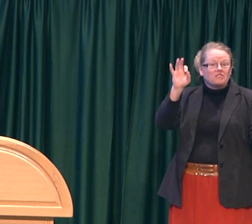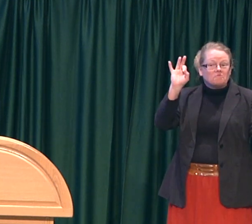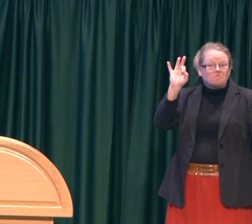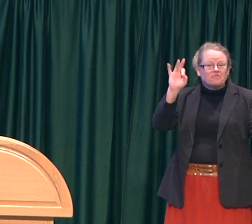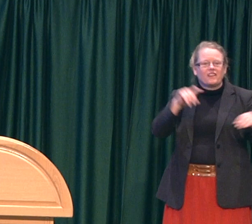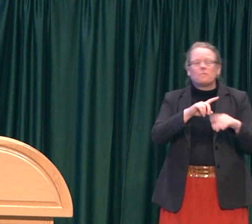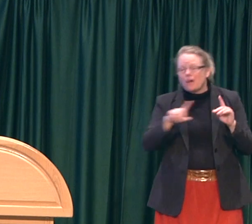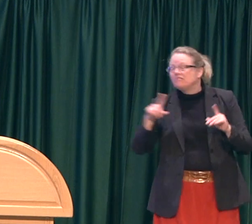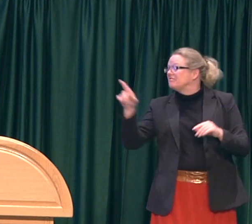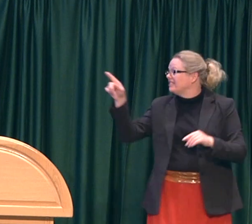So it was effective,